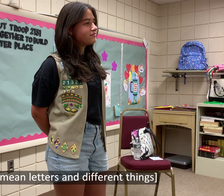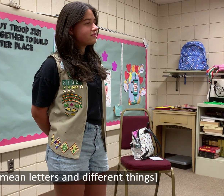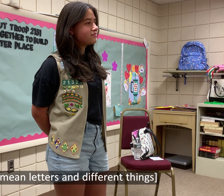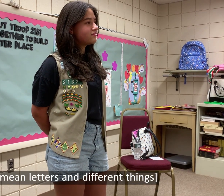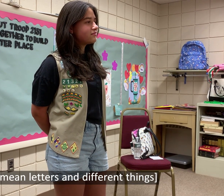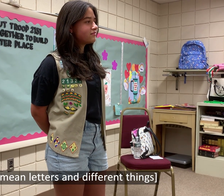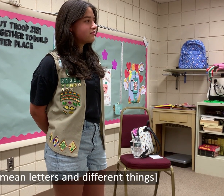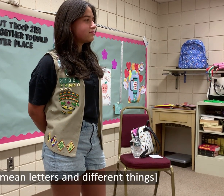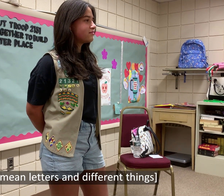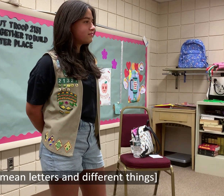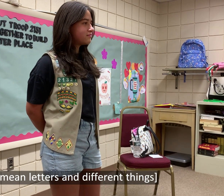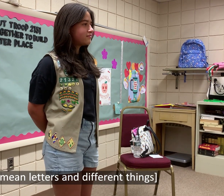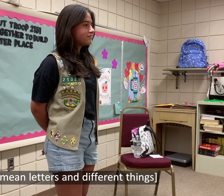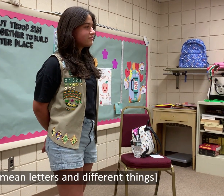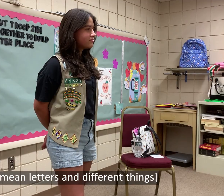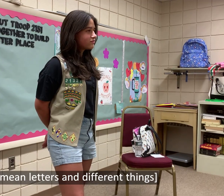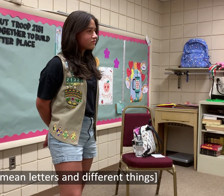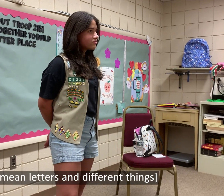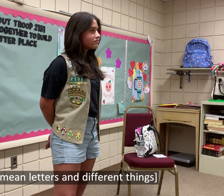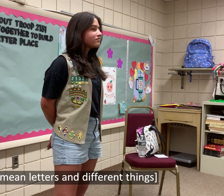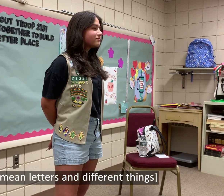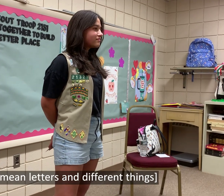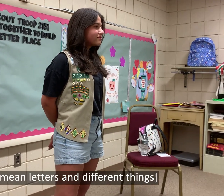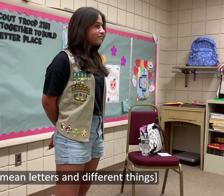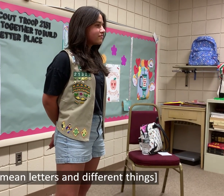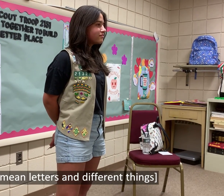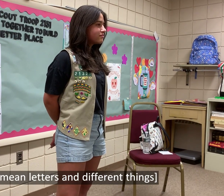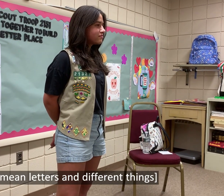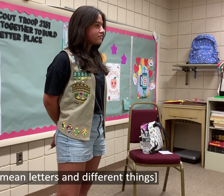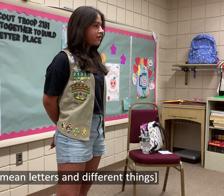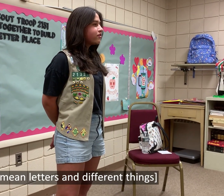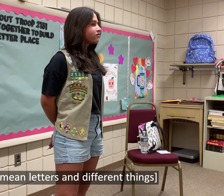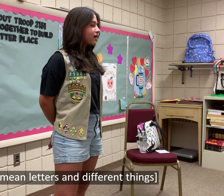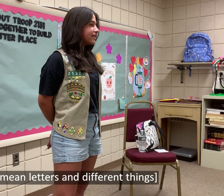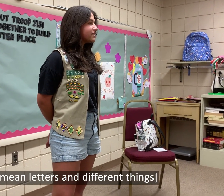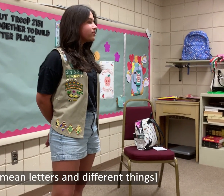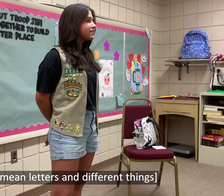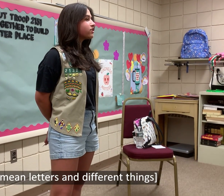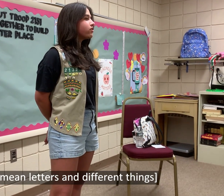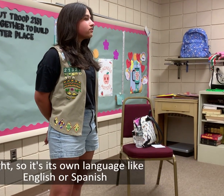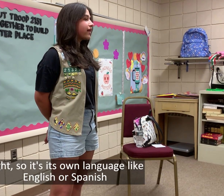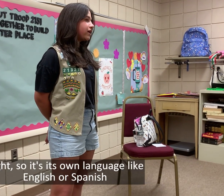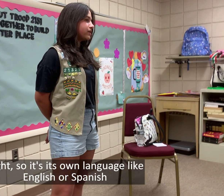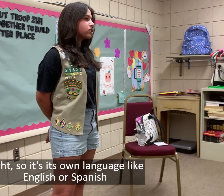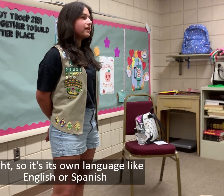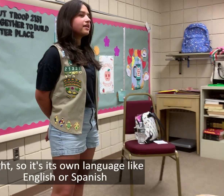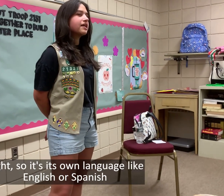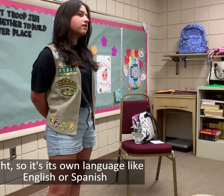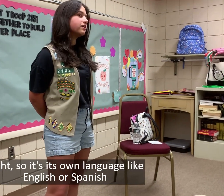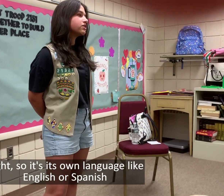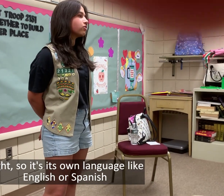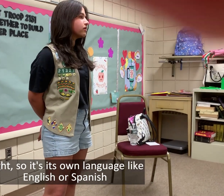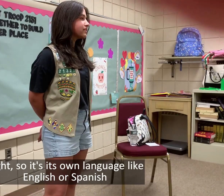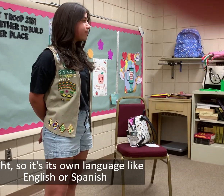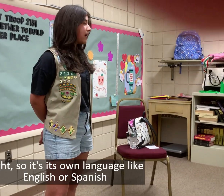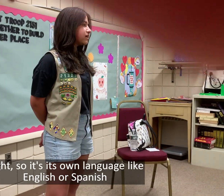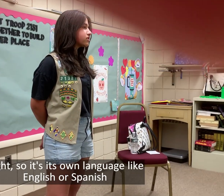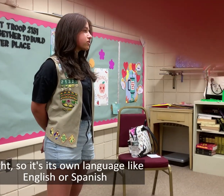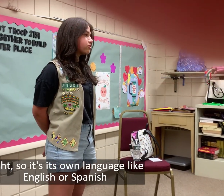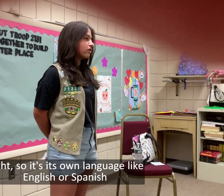mean like letters and different things. Right, so it's its own language like English or Spanish or any